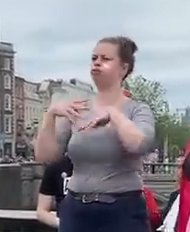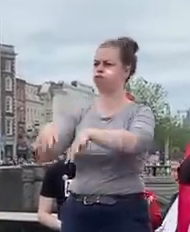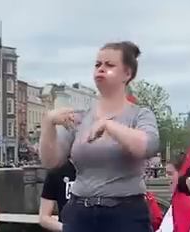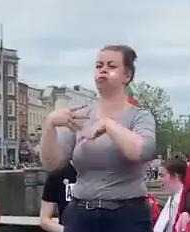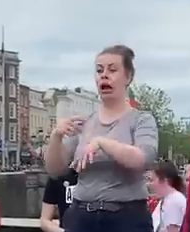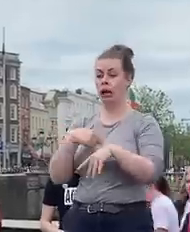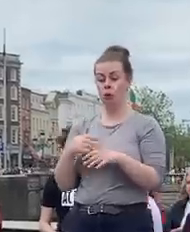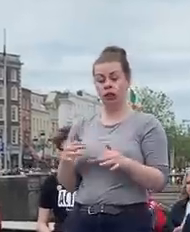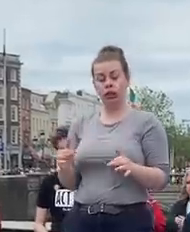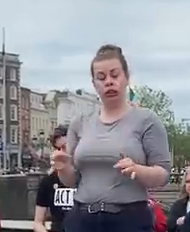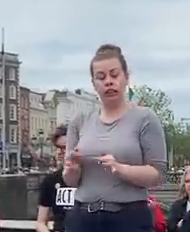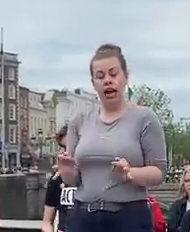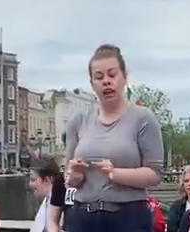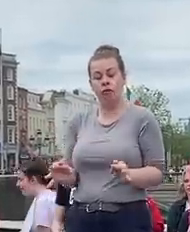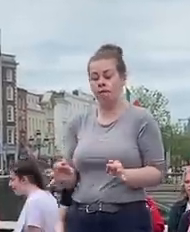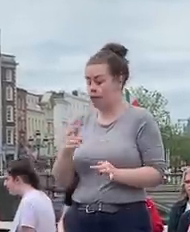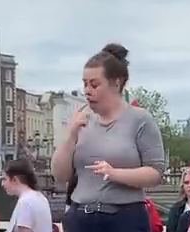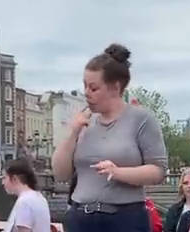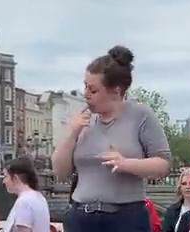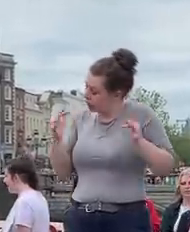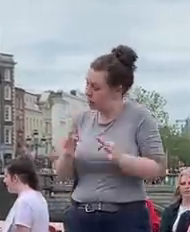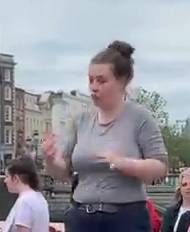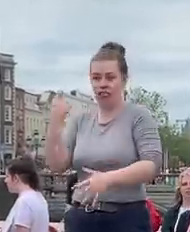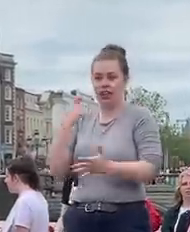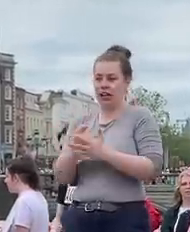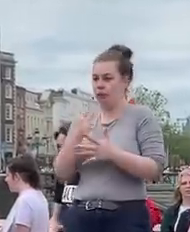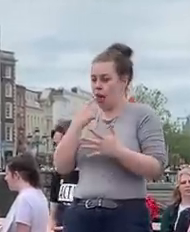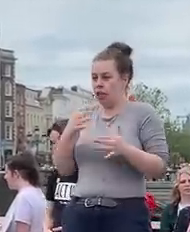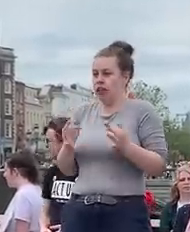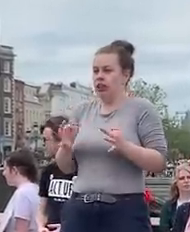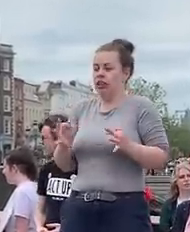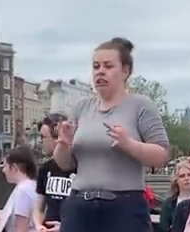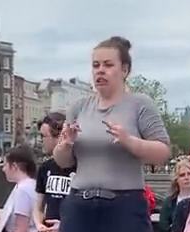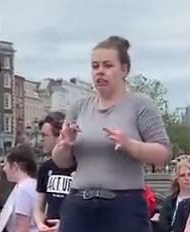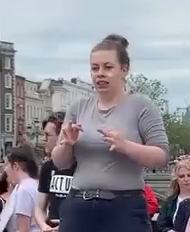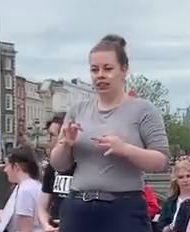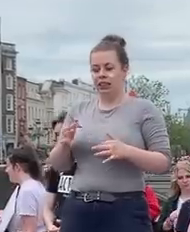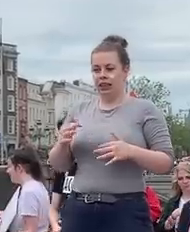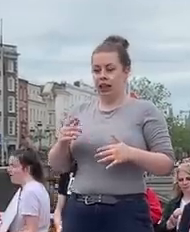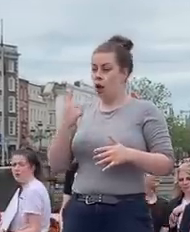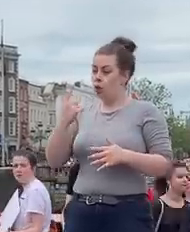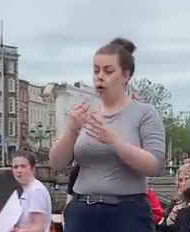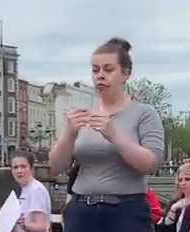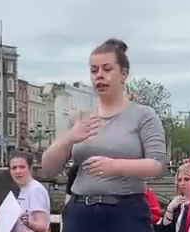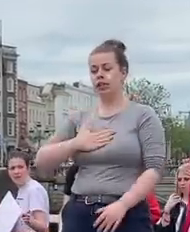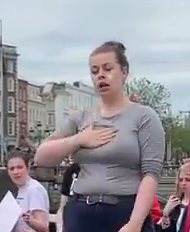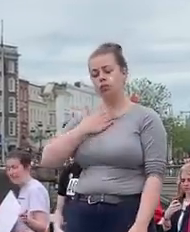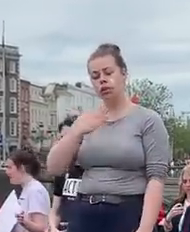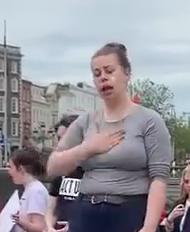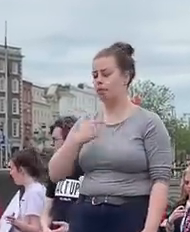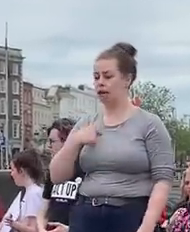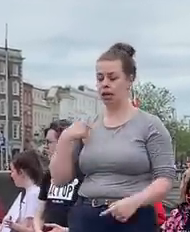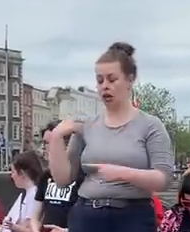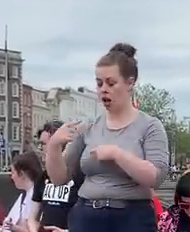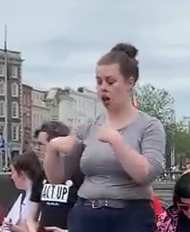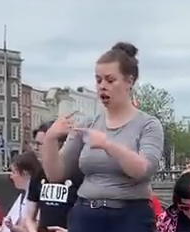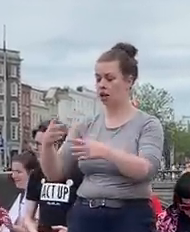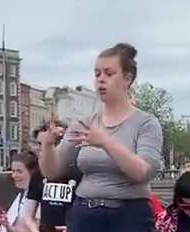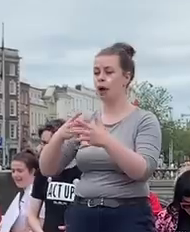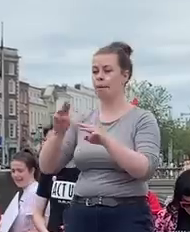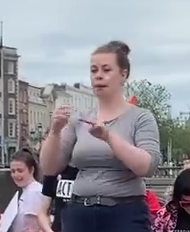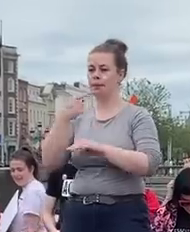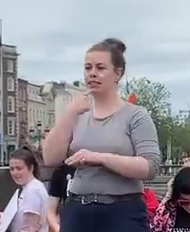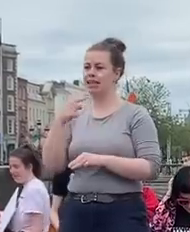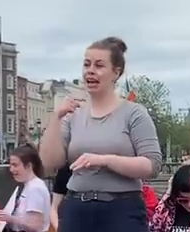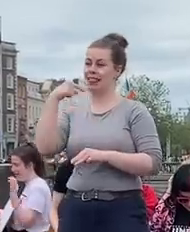the first things that I ever did in my life. And one of the things that has really upset me over the years is when people refer to